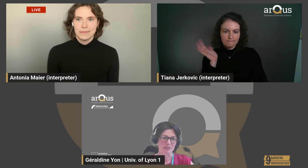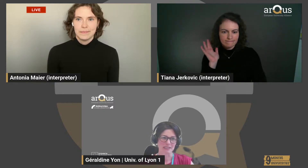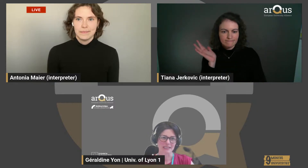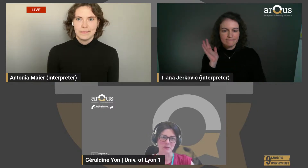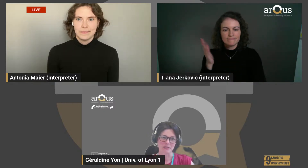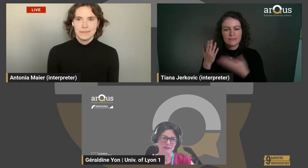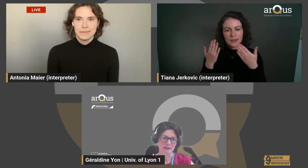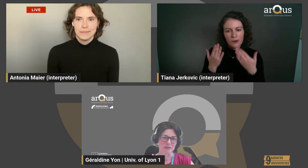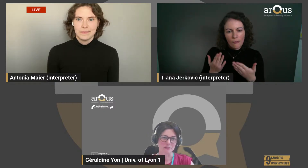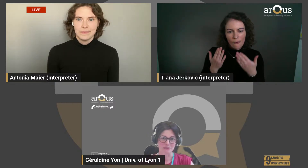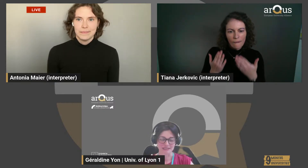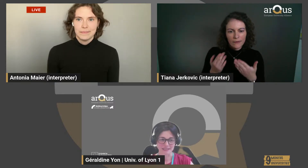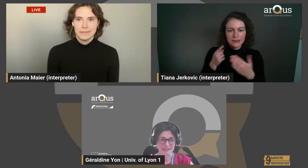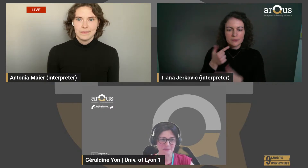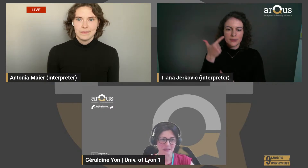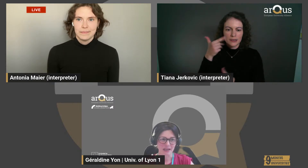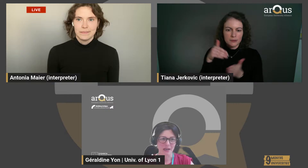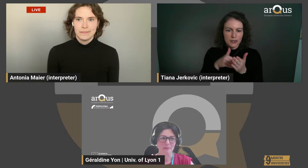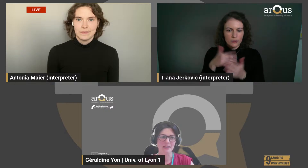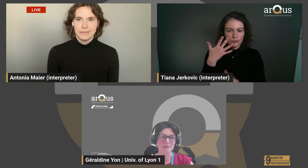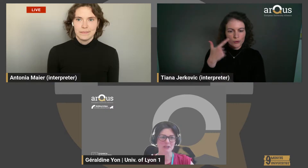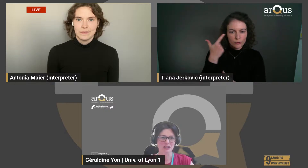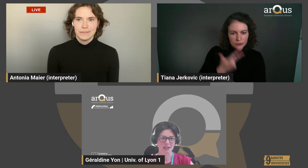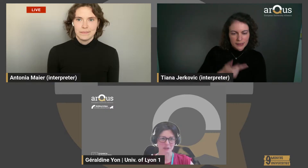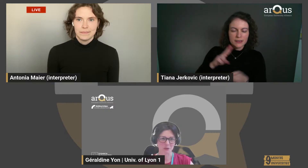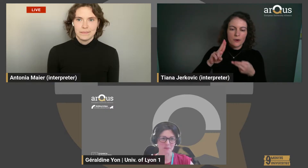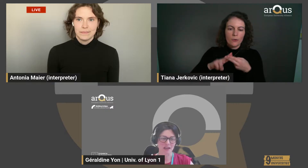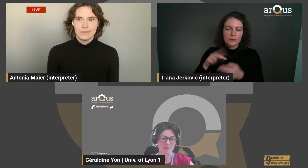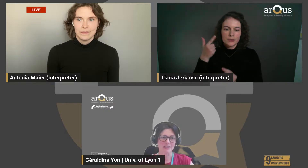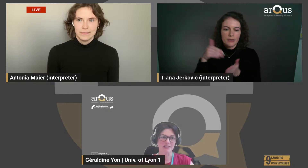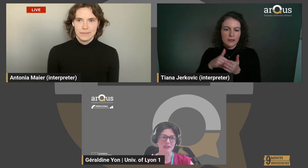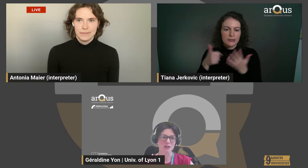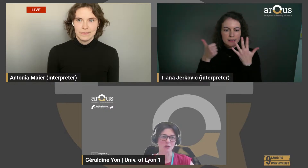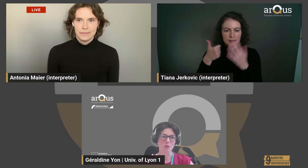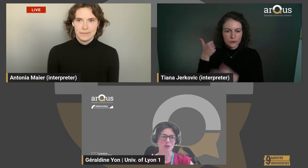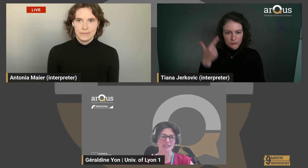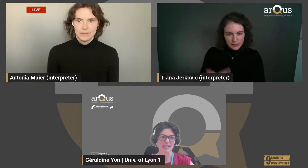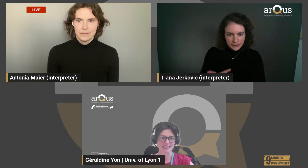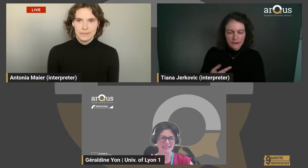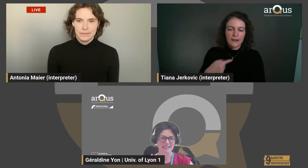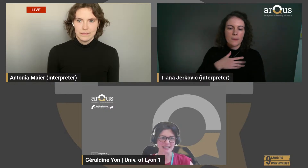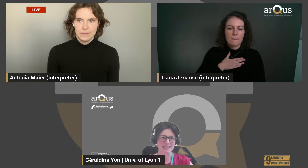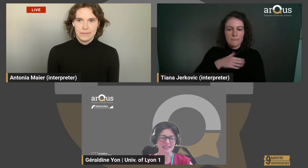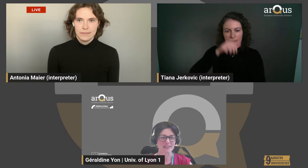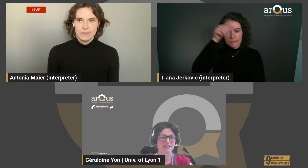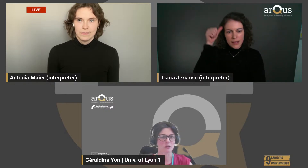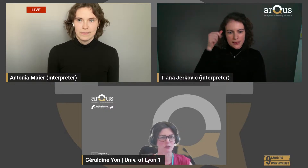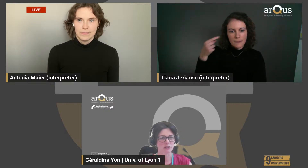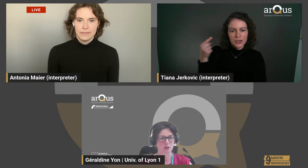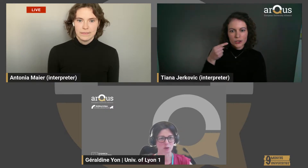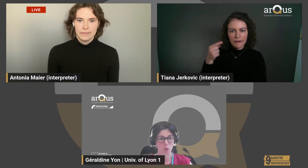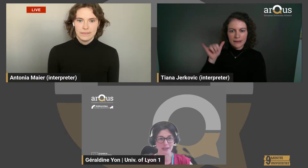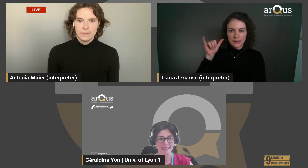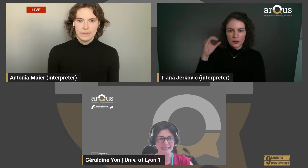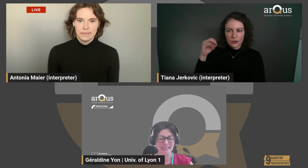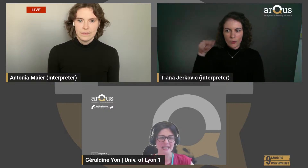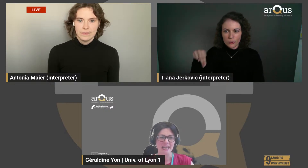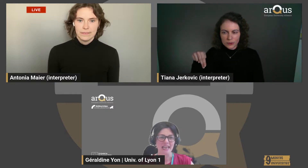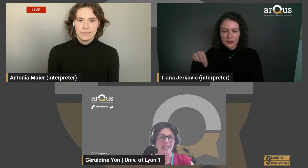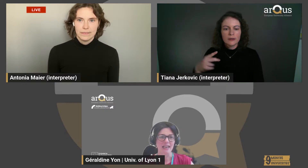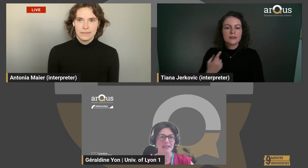year 2025-2026. My name is Géraldine Lyon. I'm an international project assistant at the University of